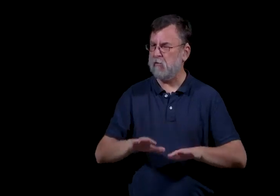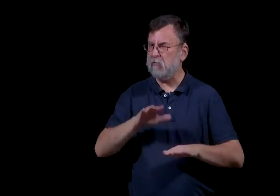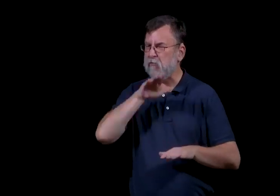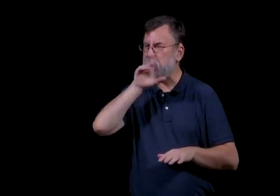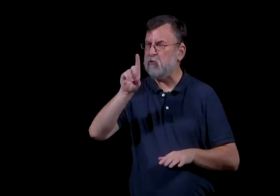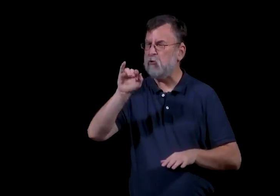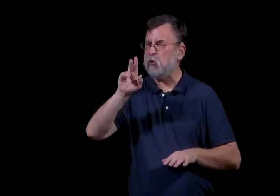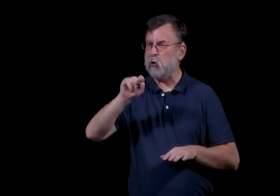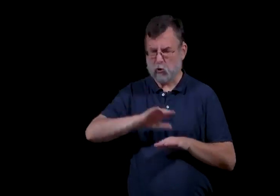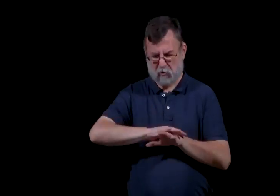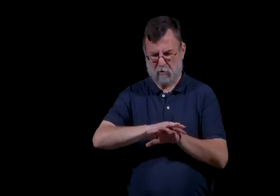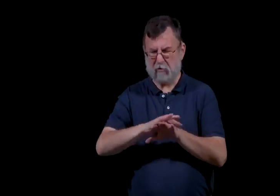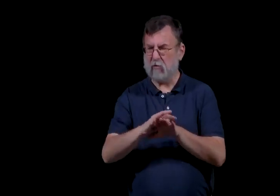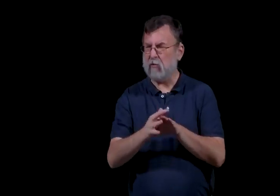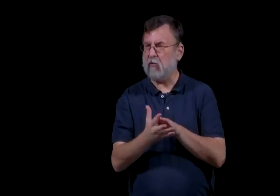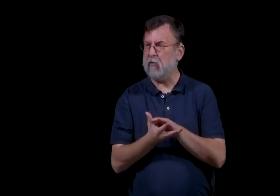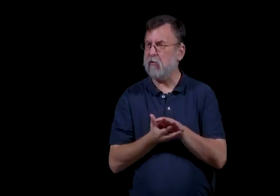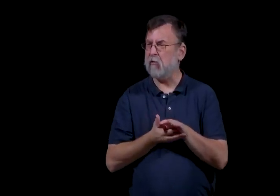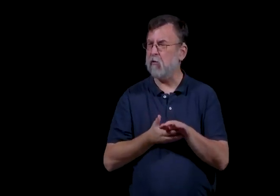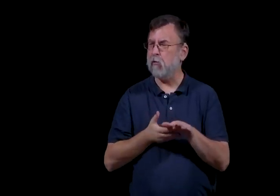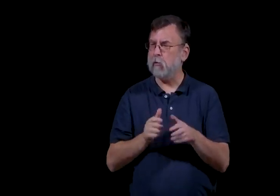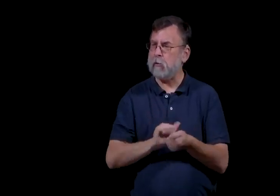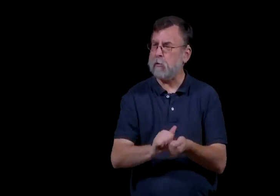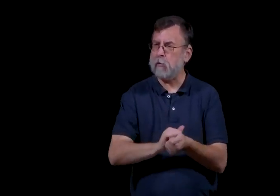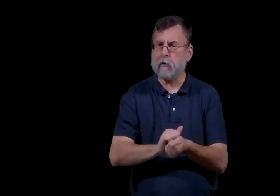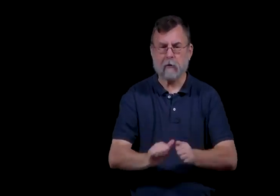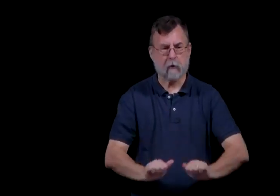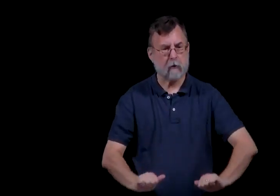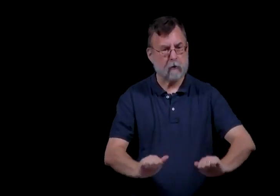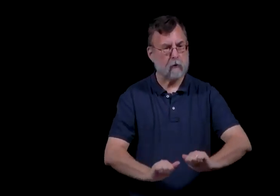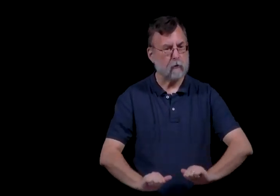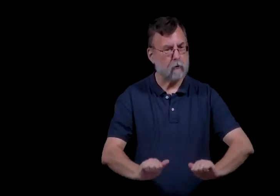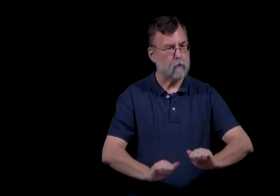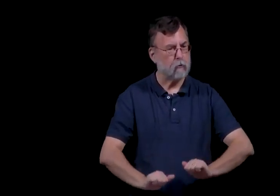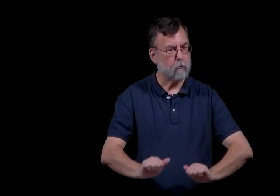course their feet became dirty, very dirty, and calloused.